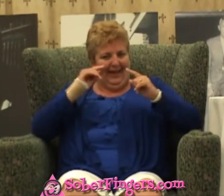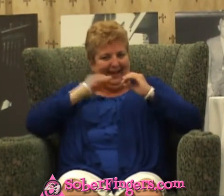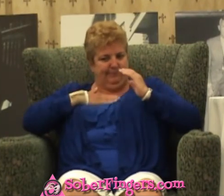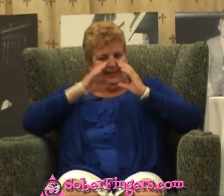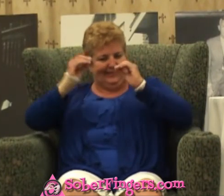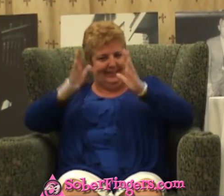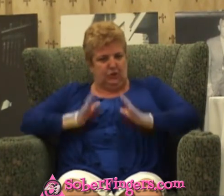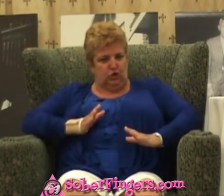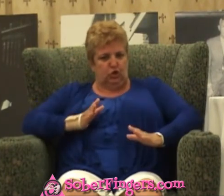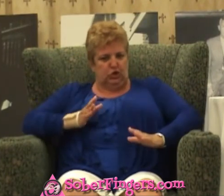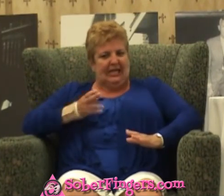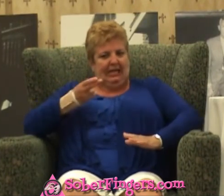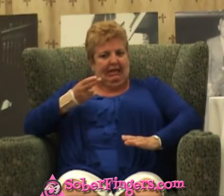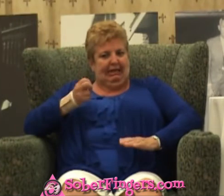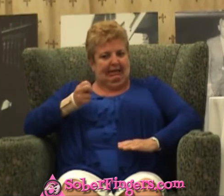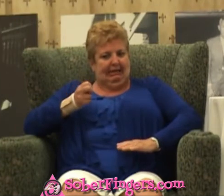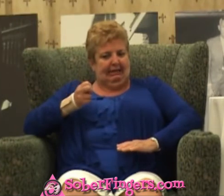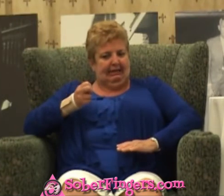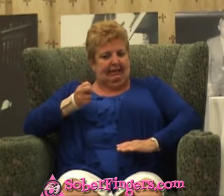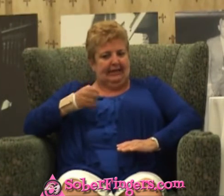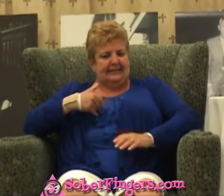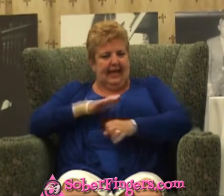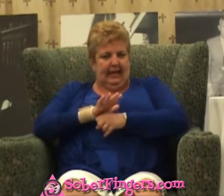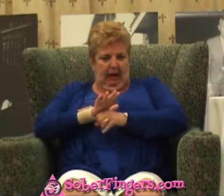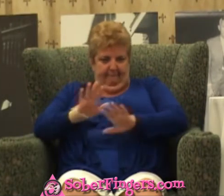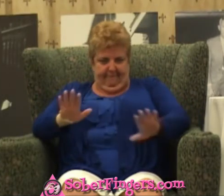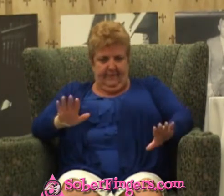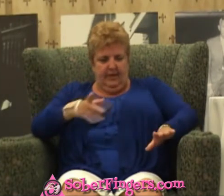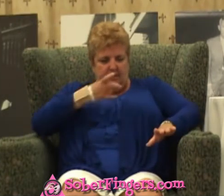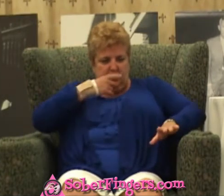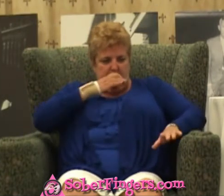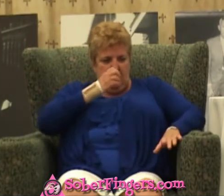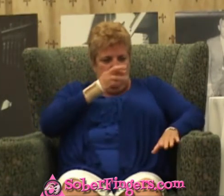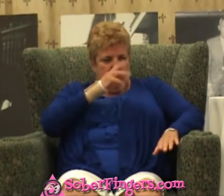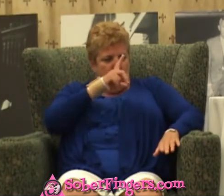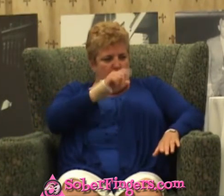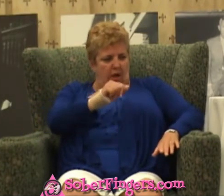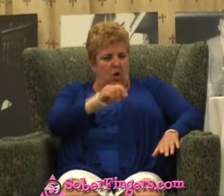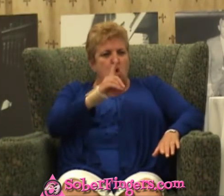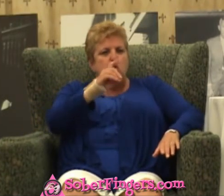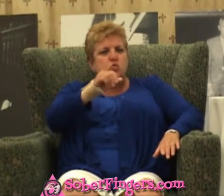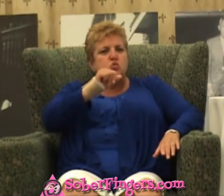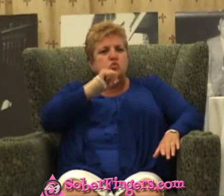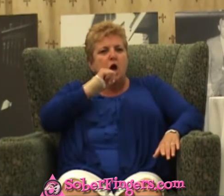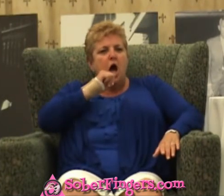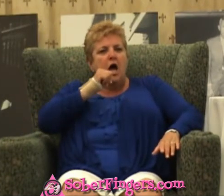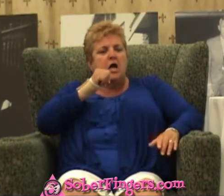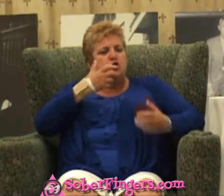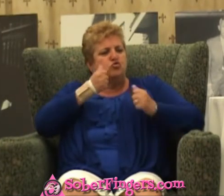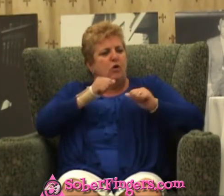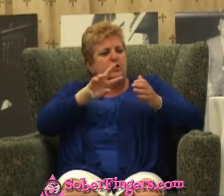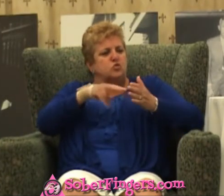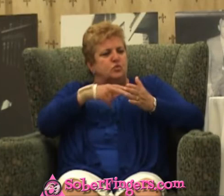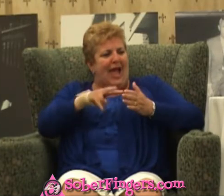had enough, and he stops and he says, "Oh, Carla, do not try to dance like a good girl. I don't think they will believe you anyway."